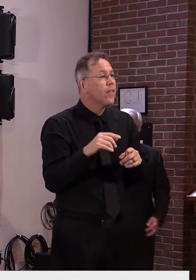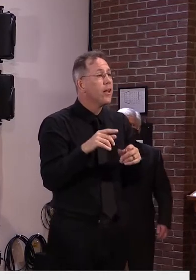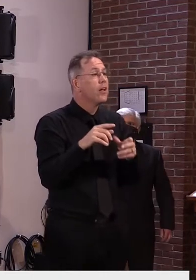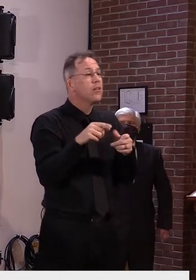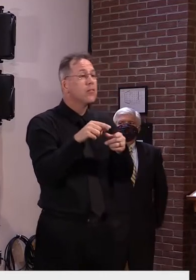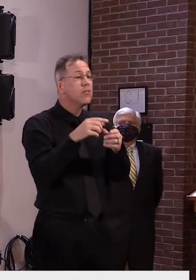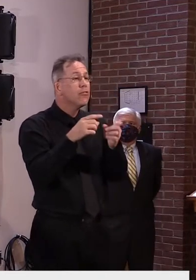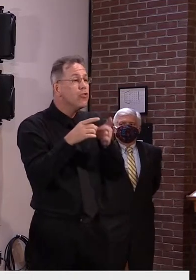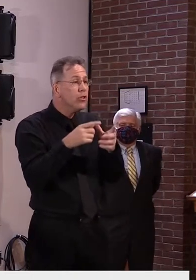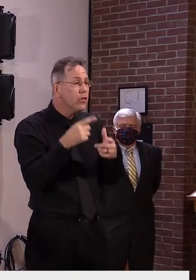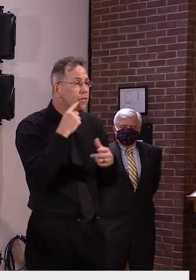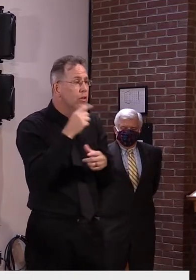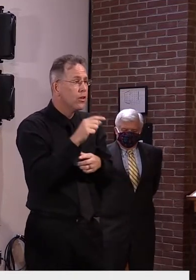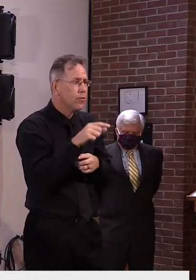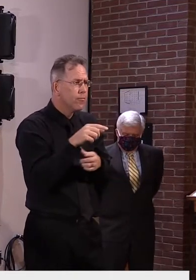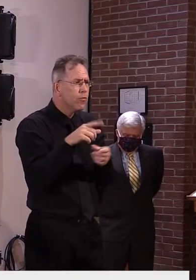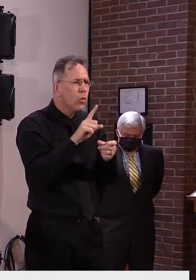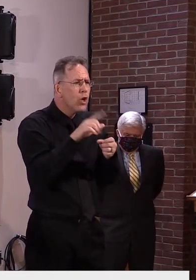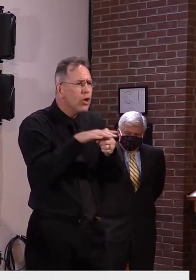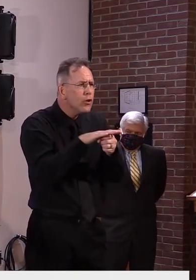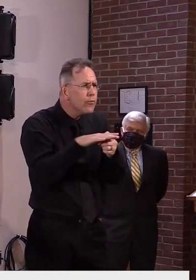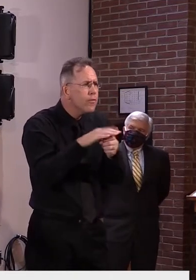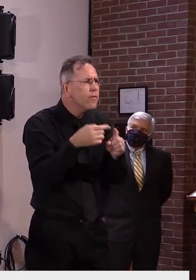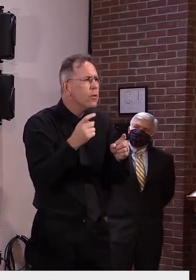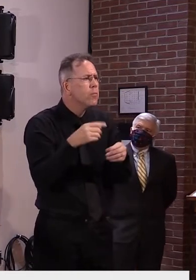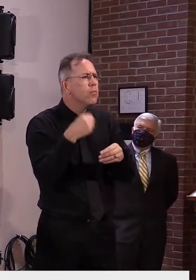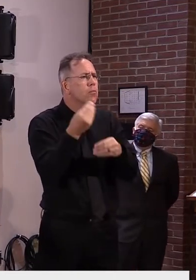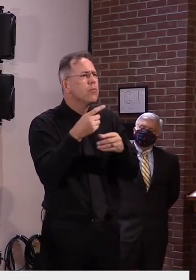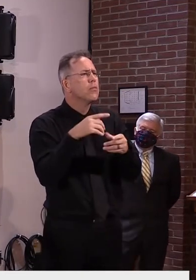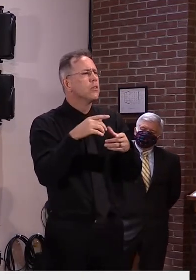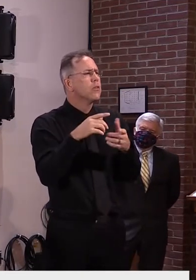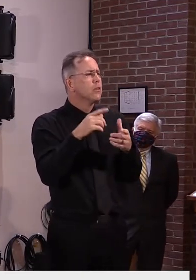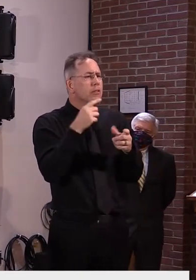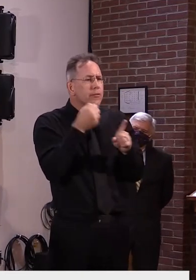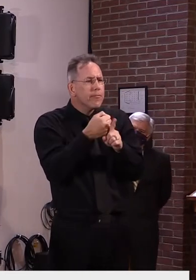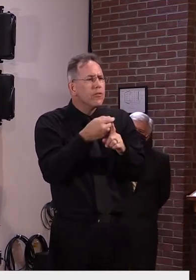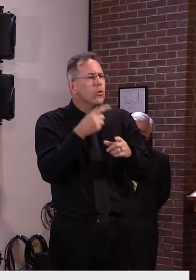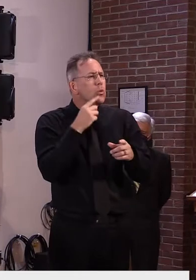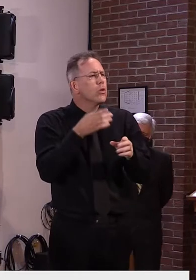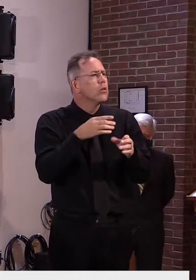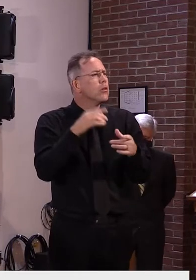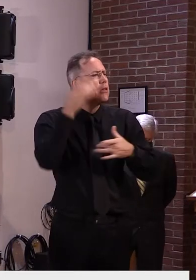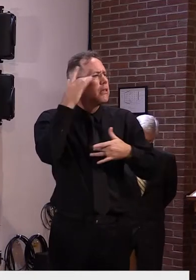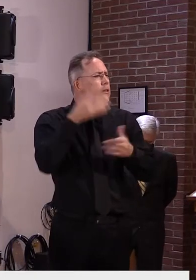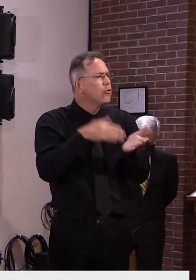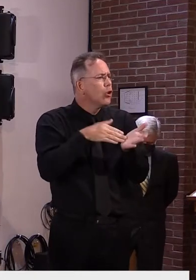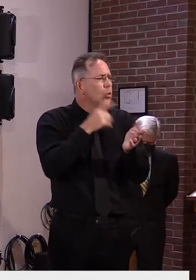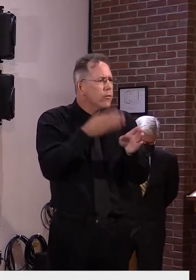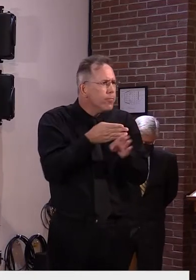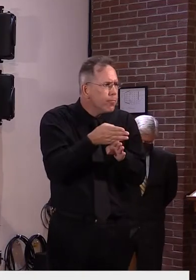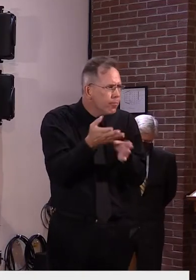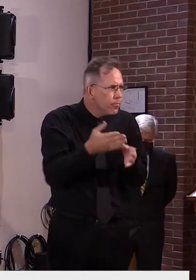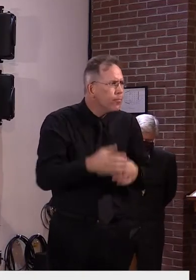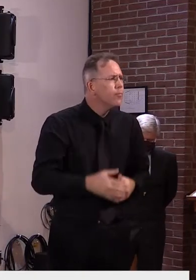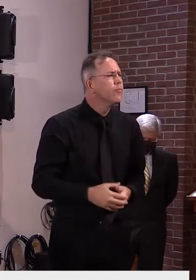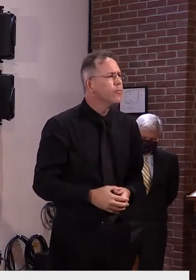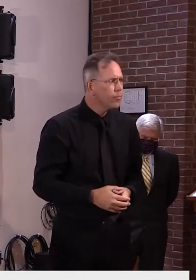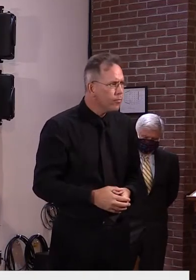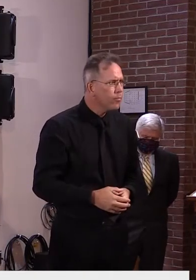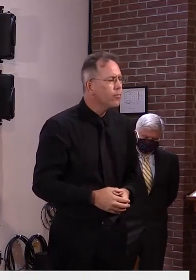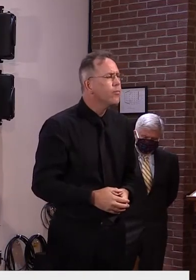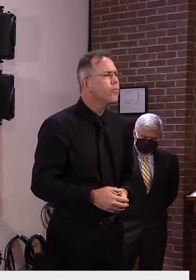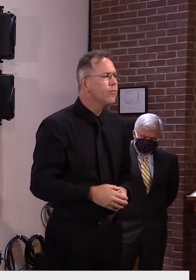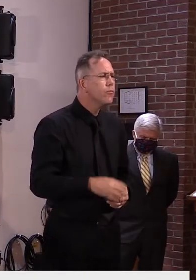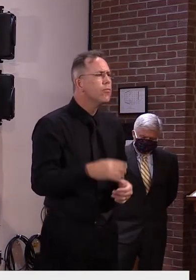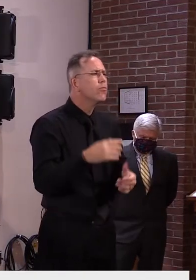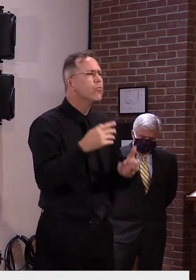Territorial Epidemiologists for cases. This case definition states that detection of SARS-CoV-2